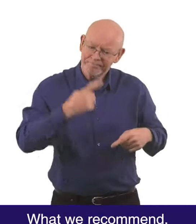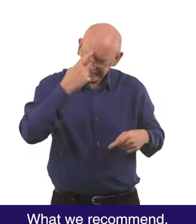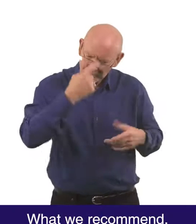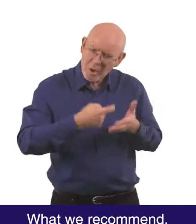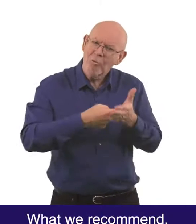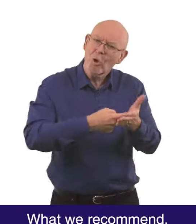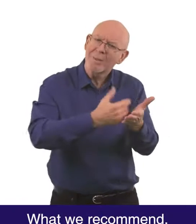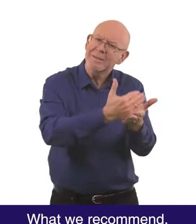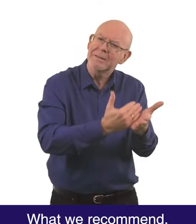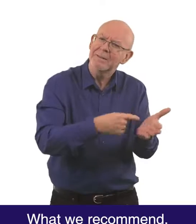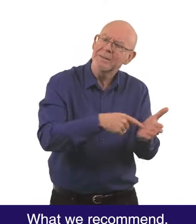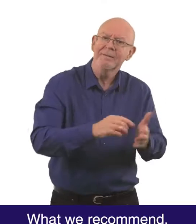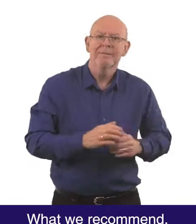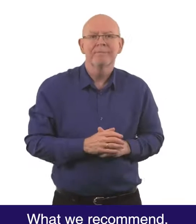What we recommend.